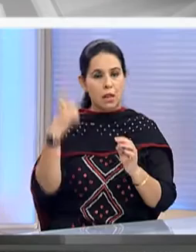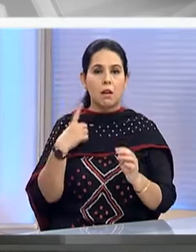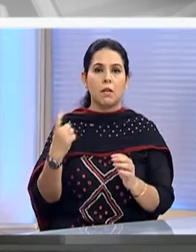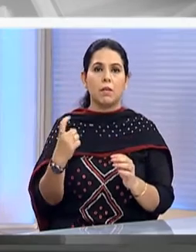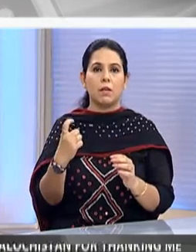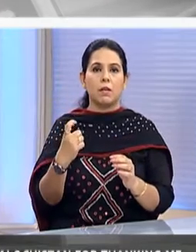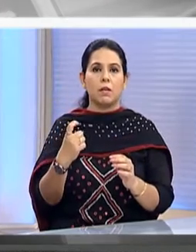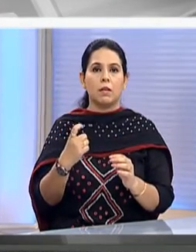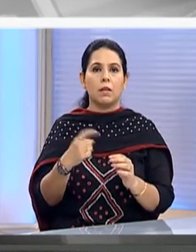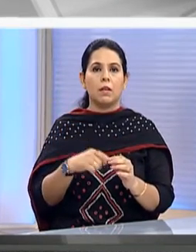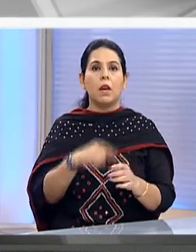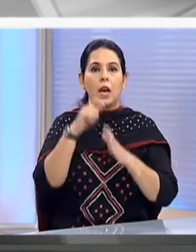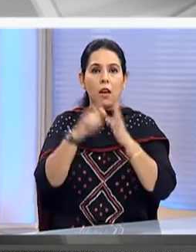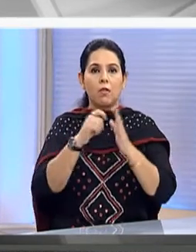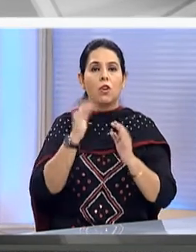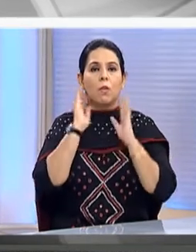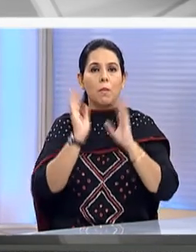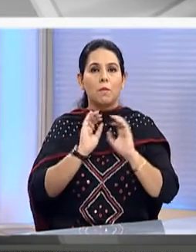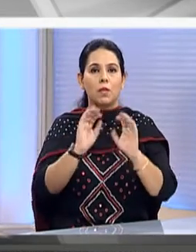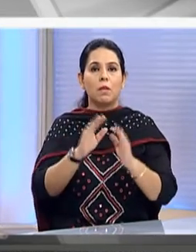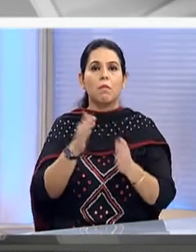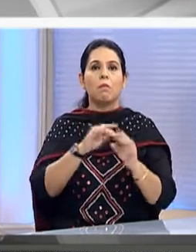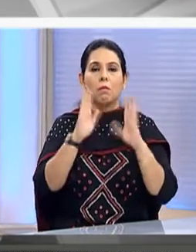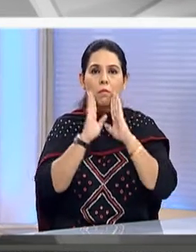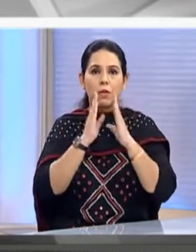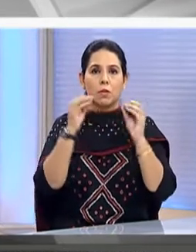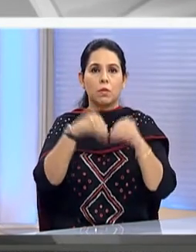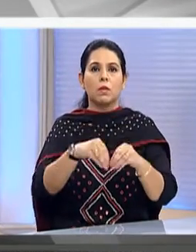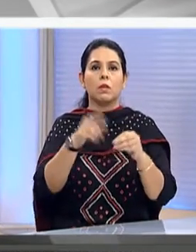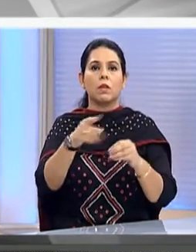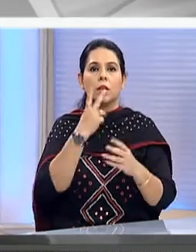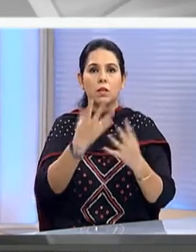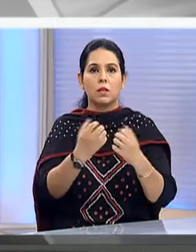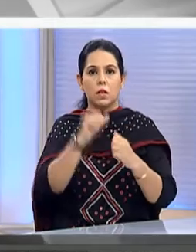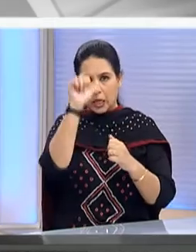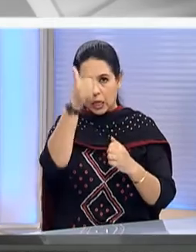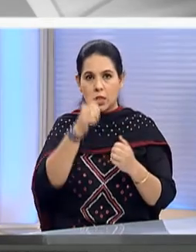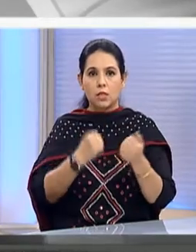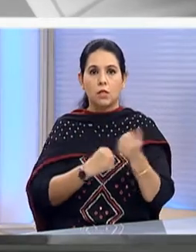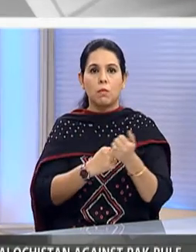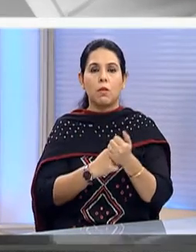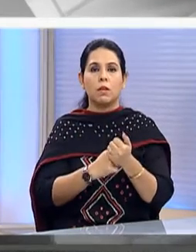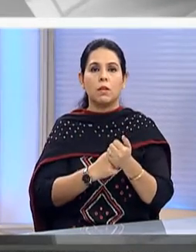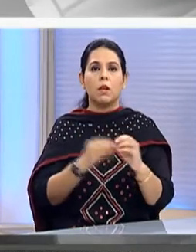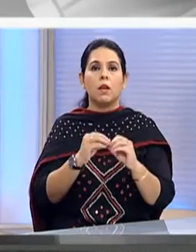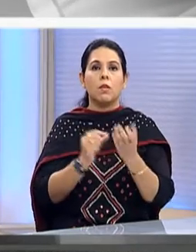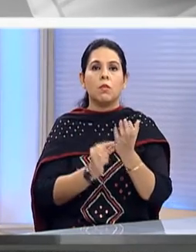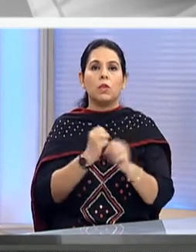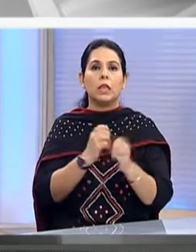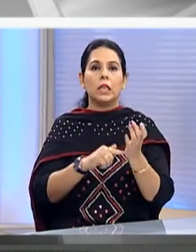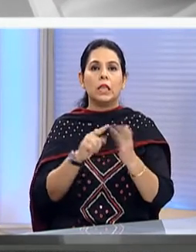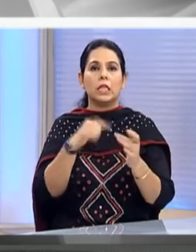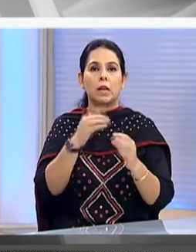Pakistan Army. In a video message posted on his Facebook page, he sought India's support. Bukti